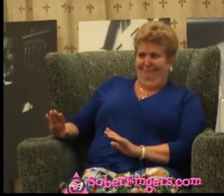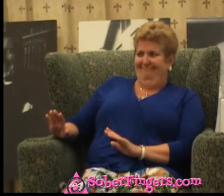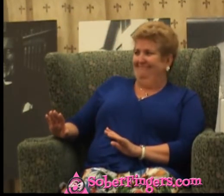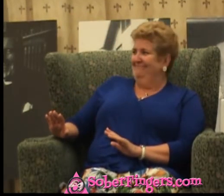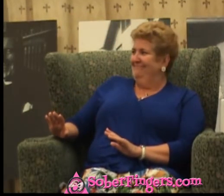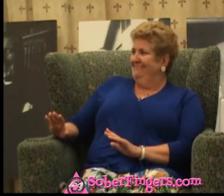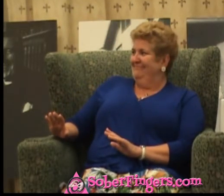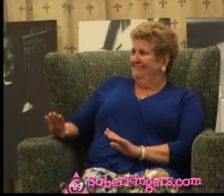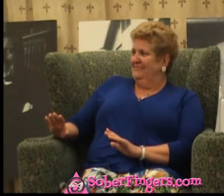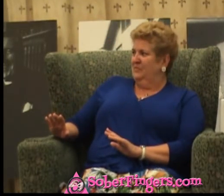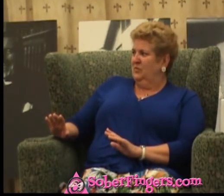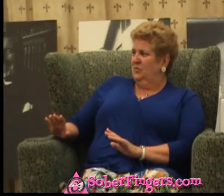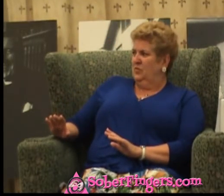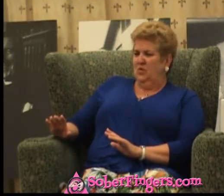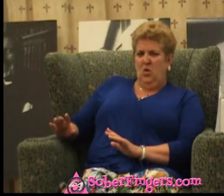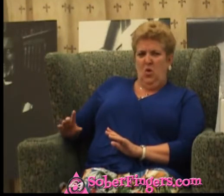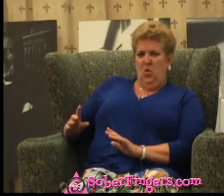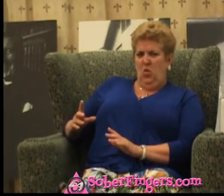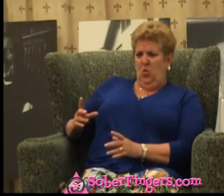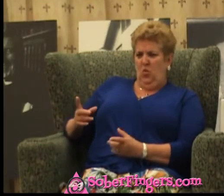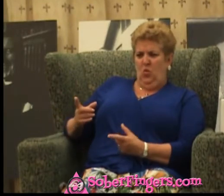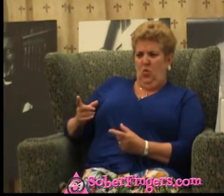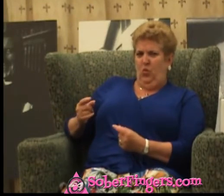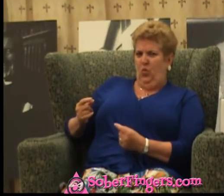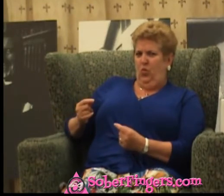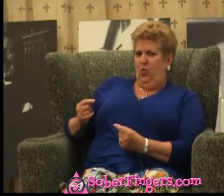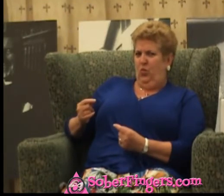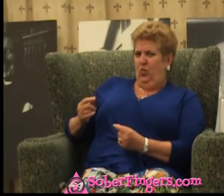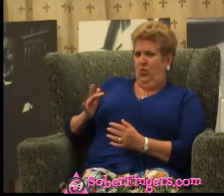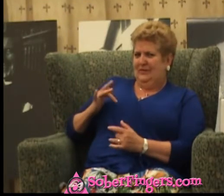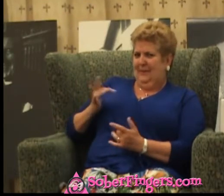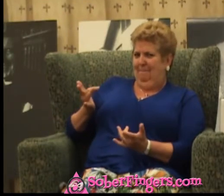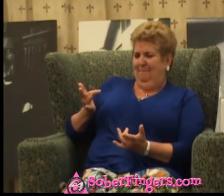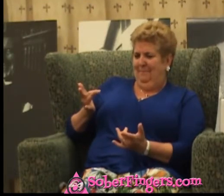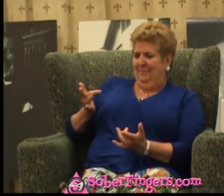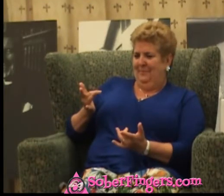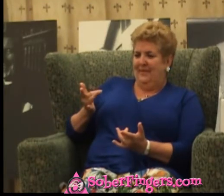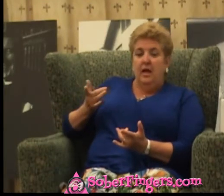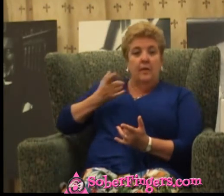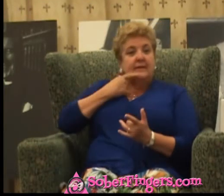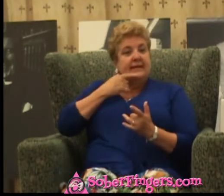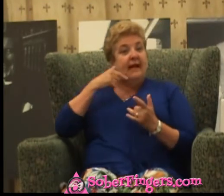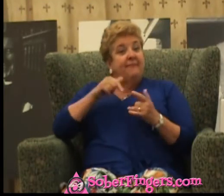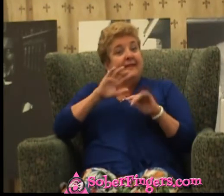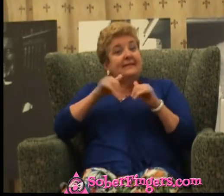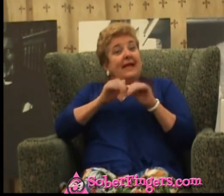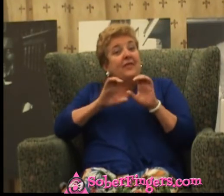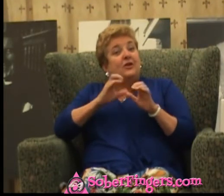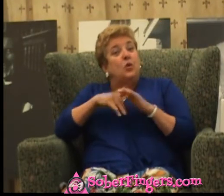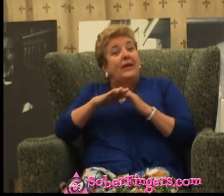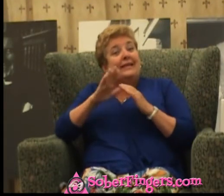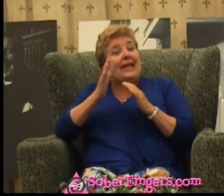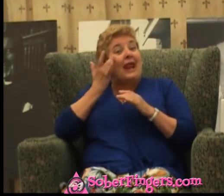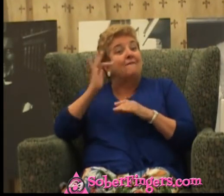what is this all about? And I saw other people, and they said, this is how they do it in California.